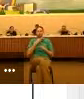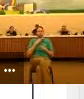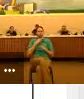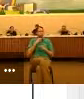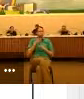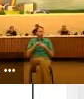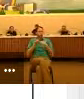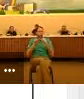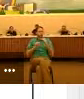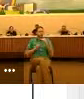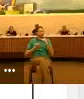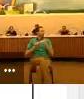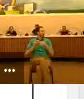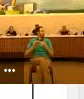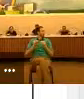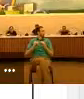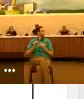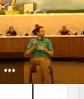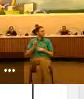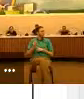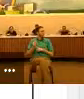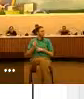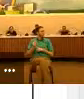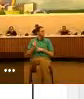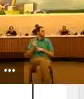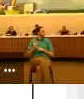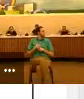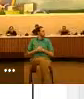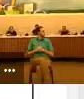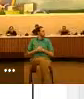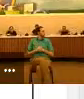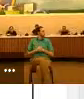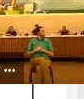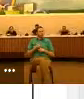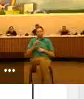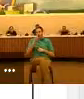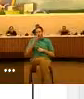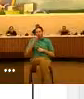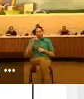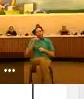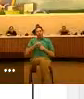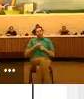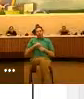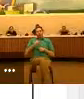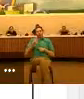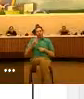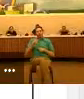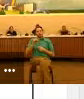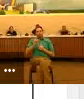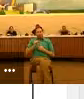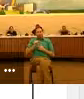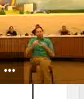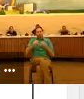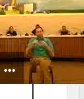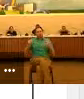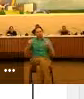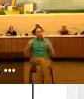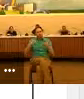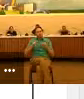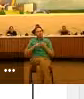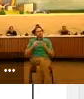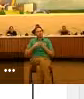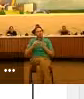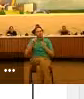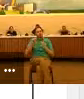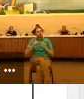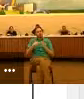to the south of lot 13, it looks like it's in the gas easement anyways. So the very